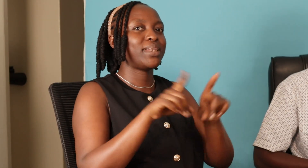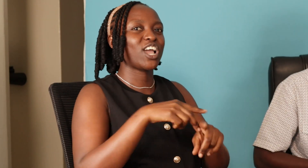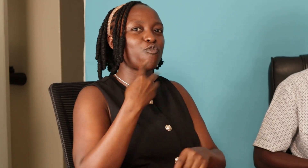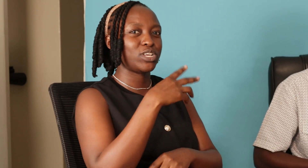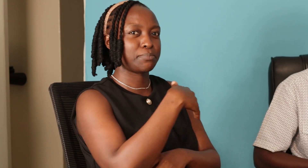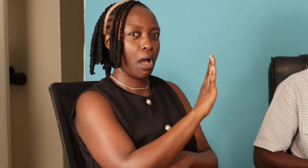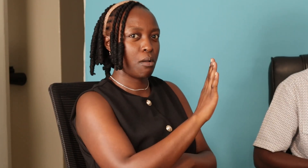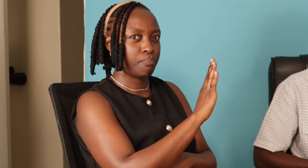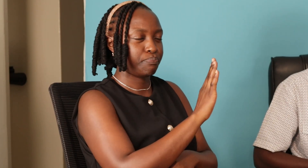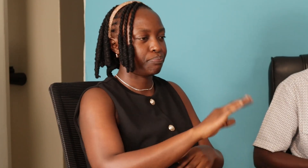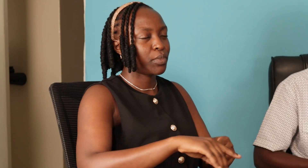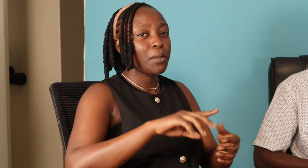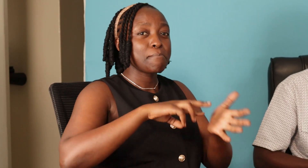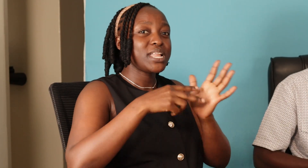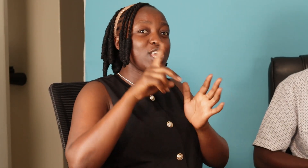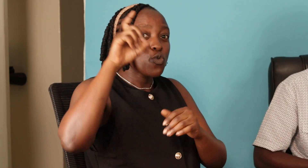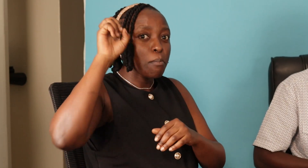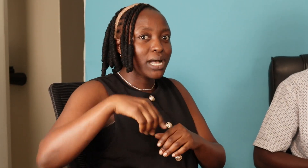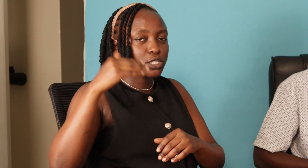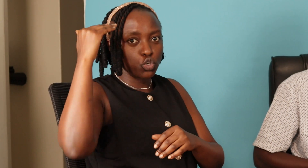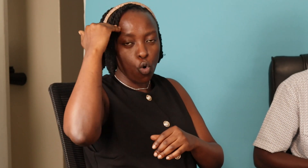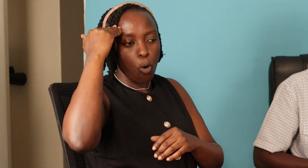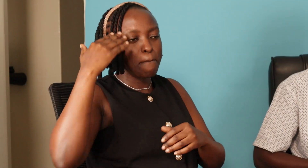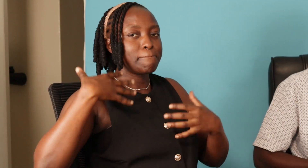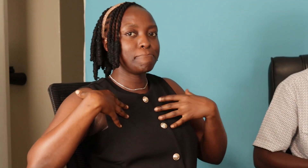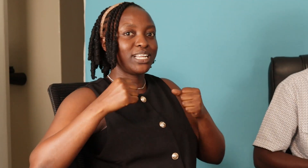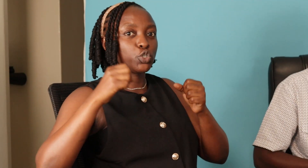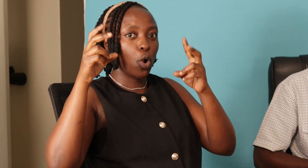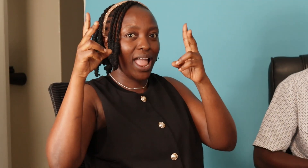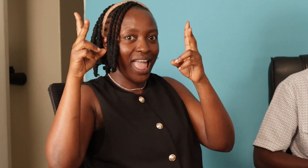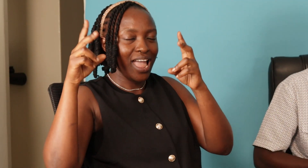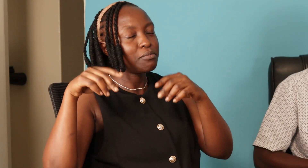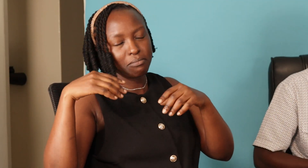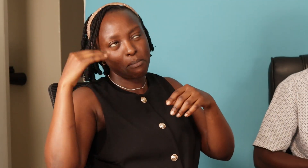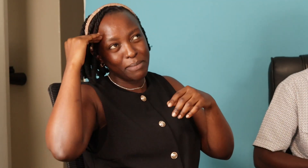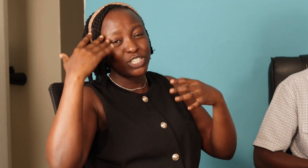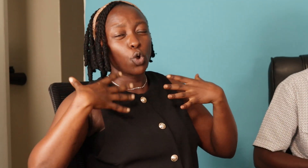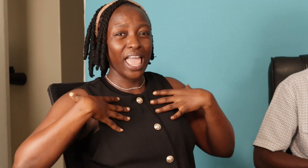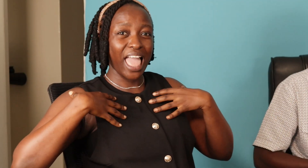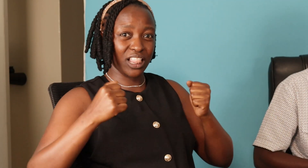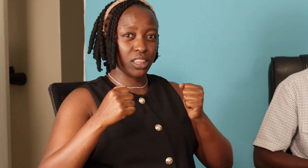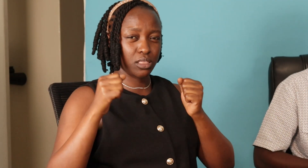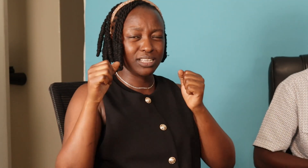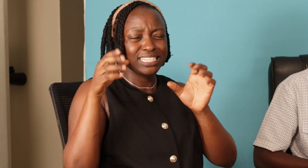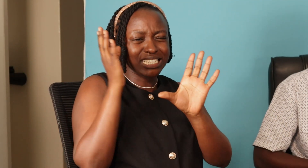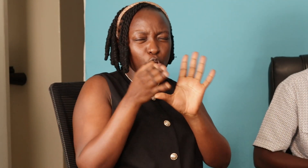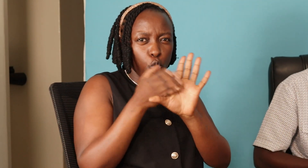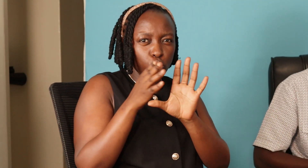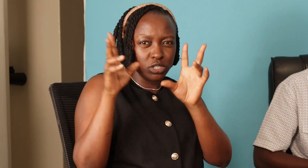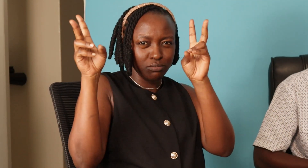effectively, because you are their voice, which means that you must know mental health, or you must